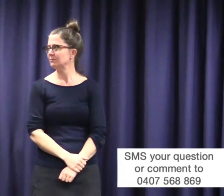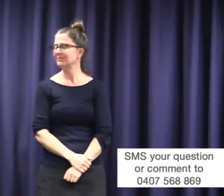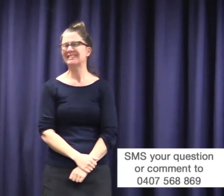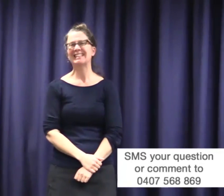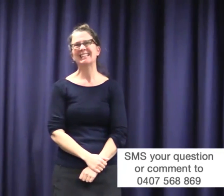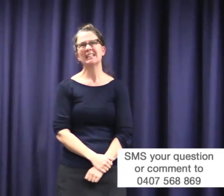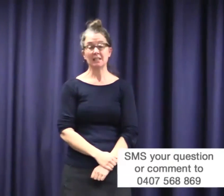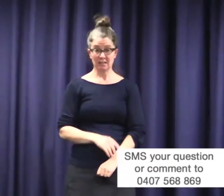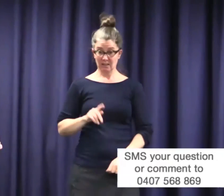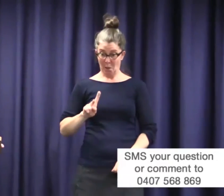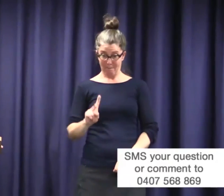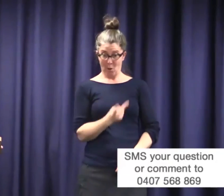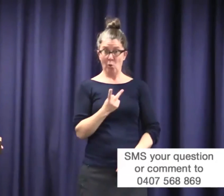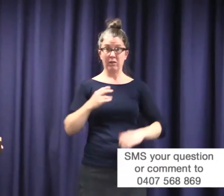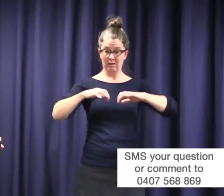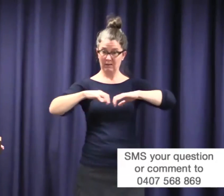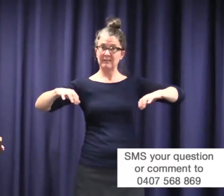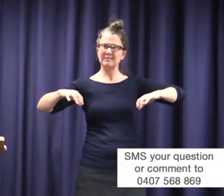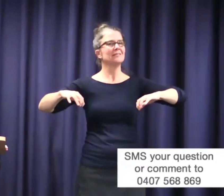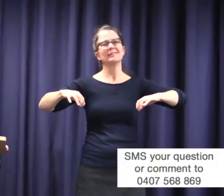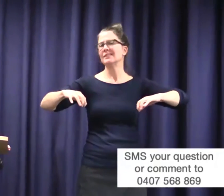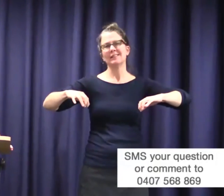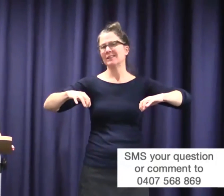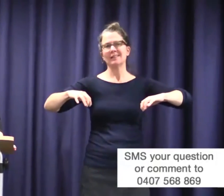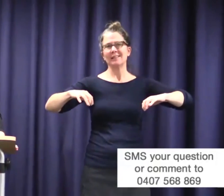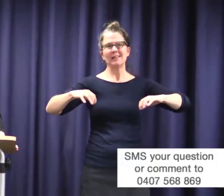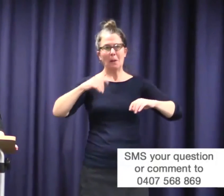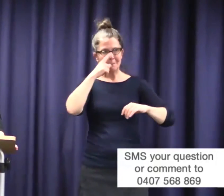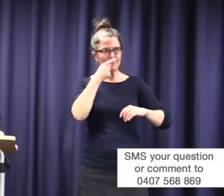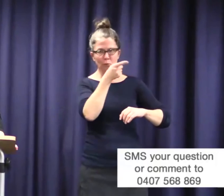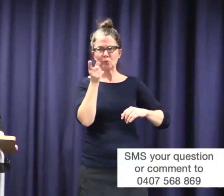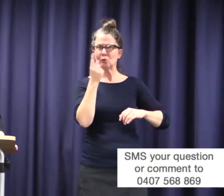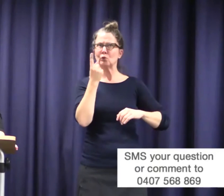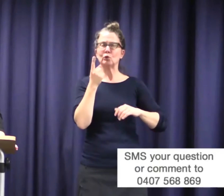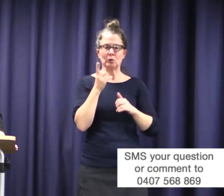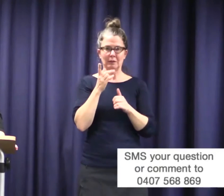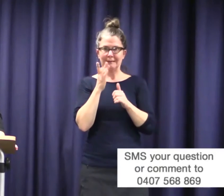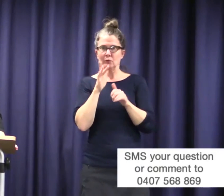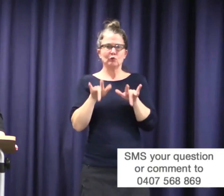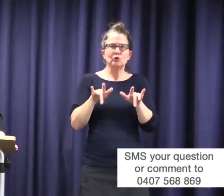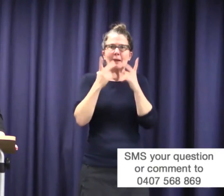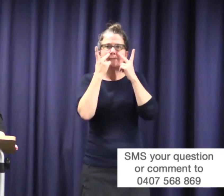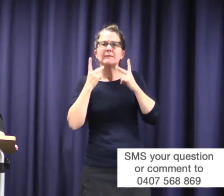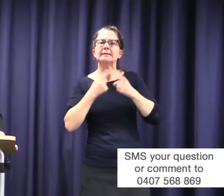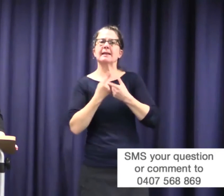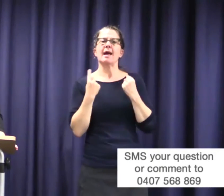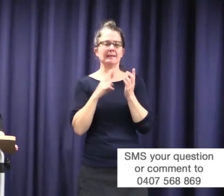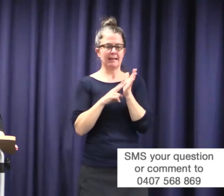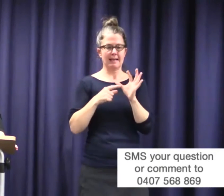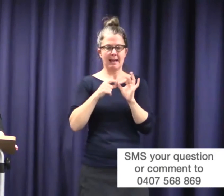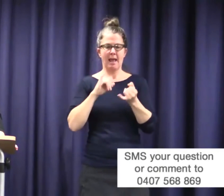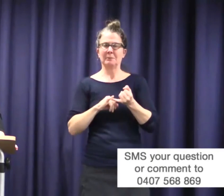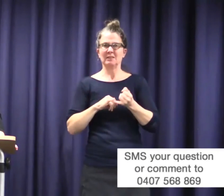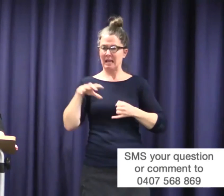They're not really two separate organisations. For those of you that have never been to visit NABS, NABS and